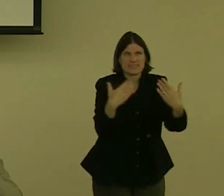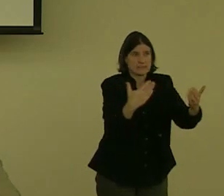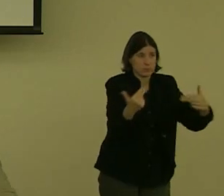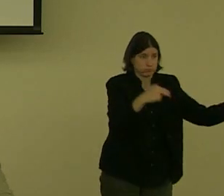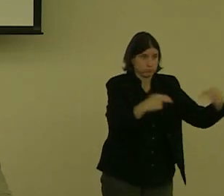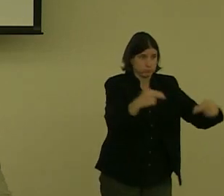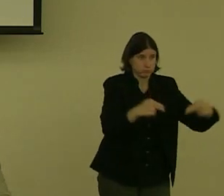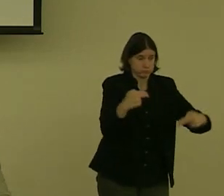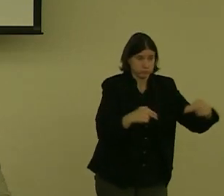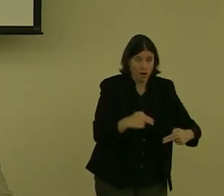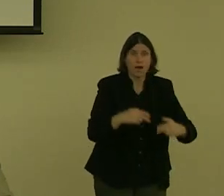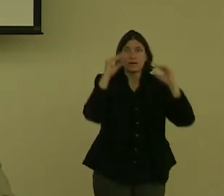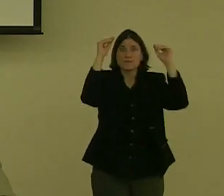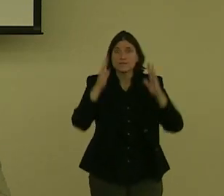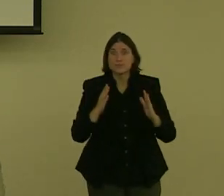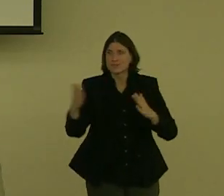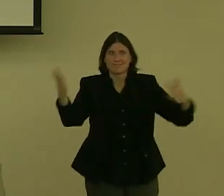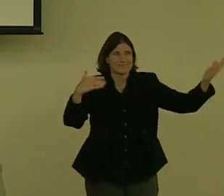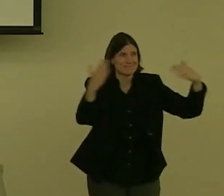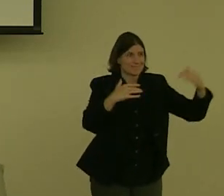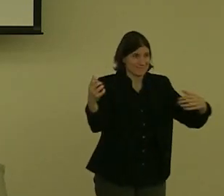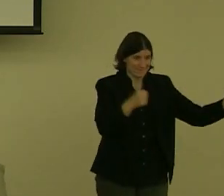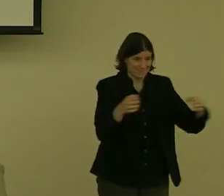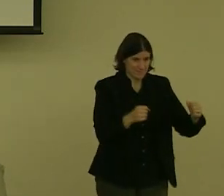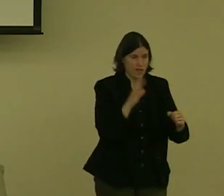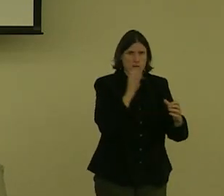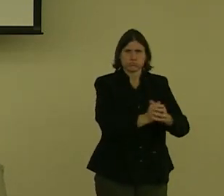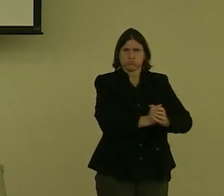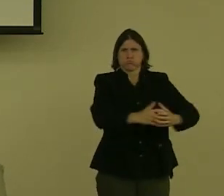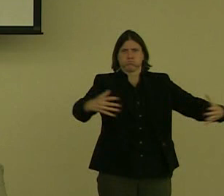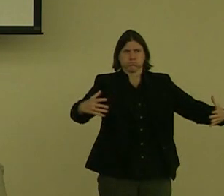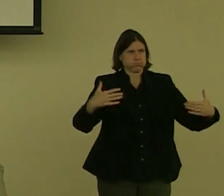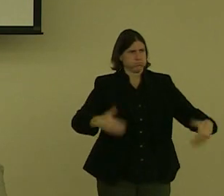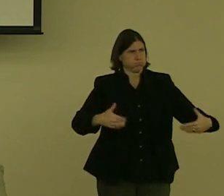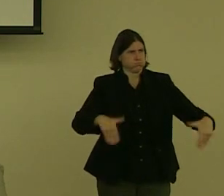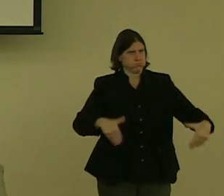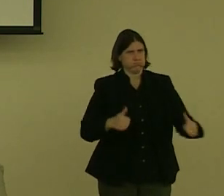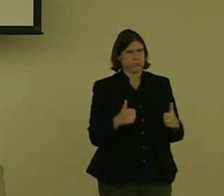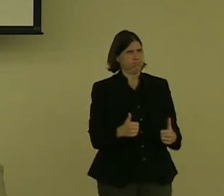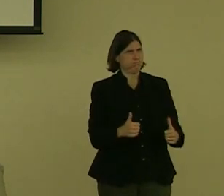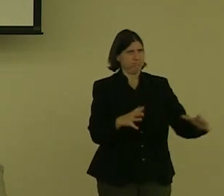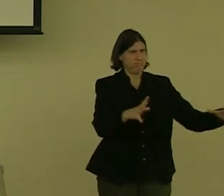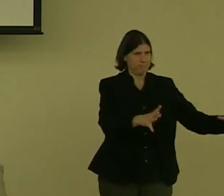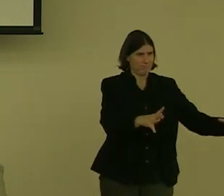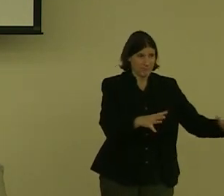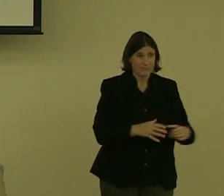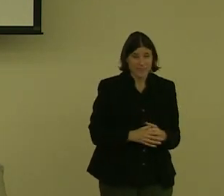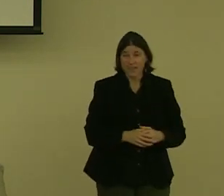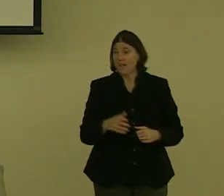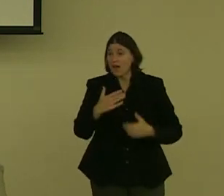critical mass where it had to spin off and become its own department, because it is so inherently